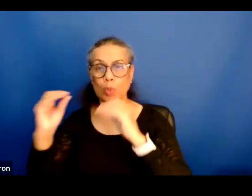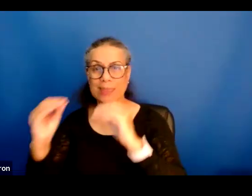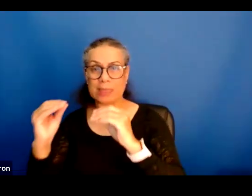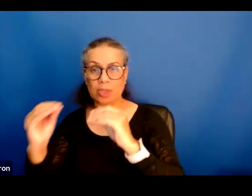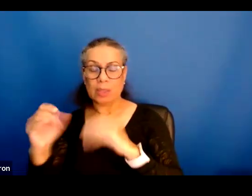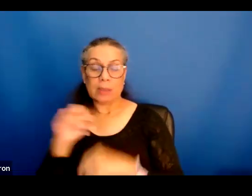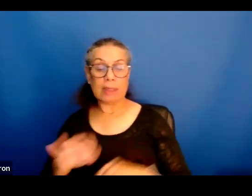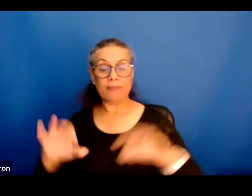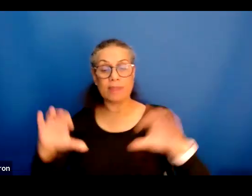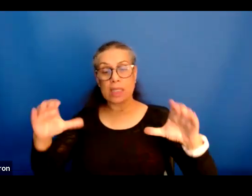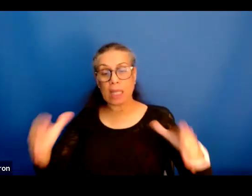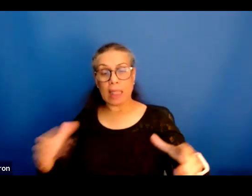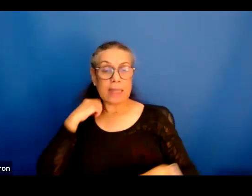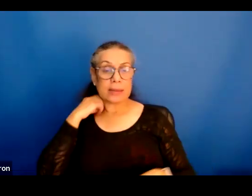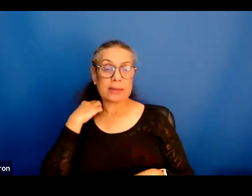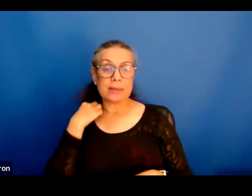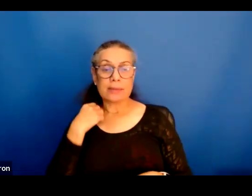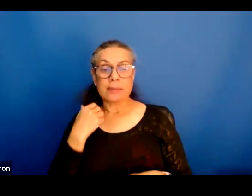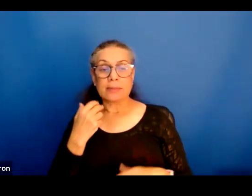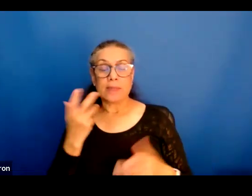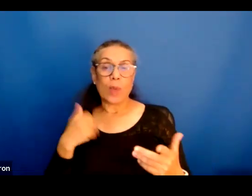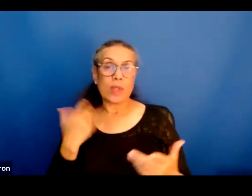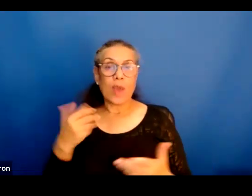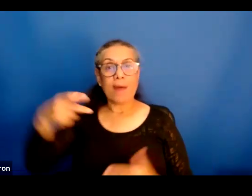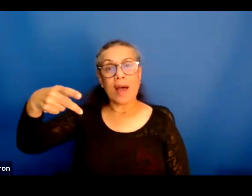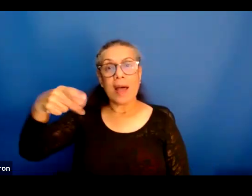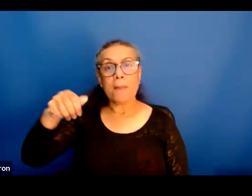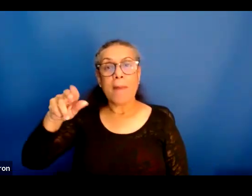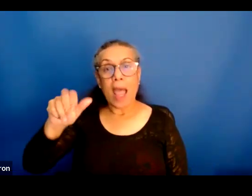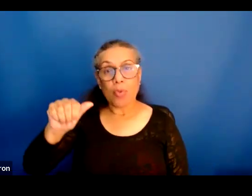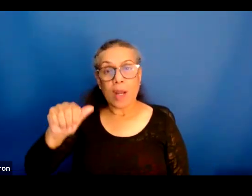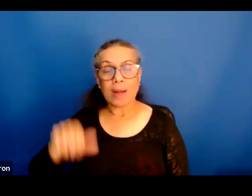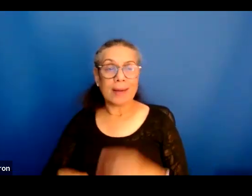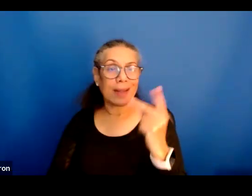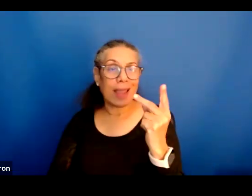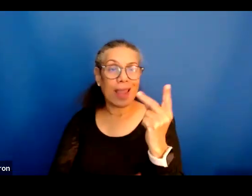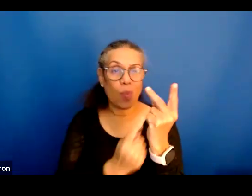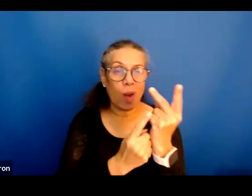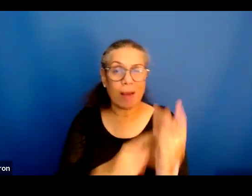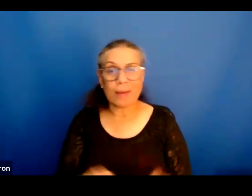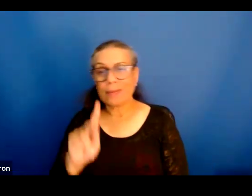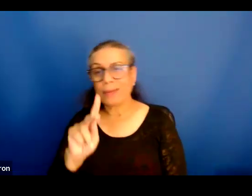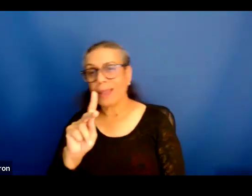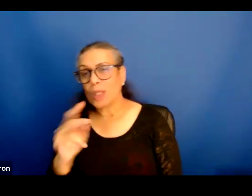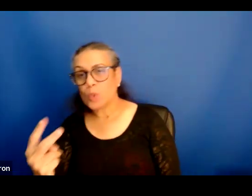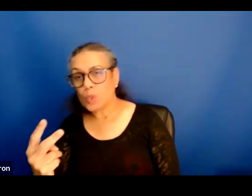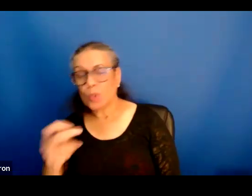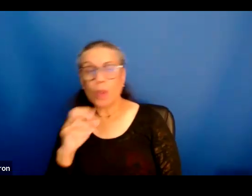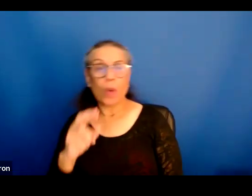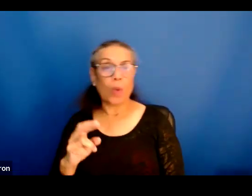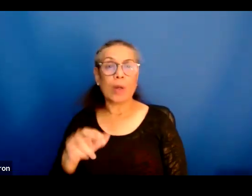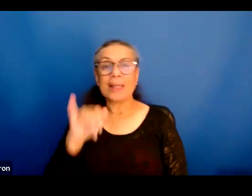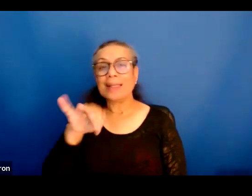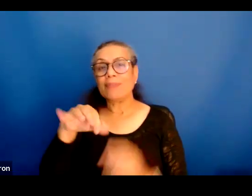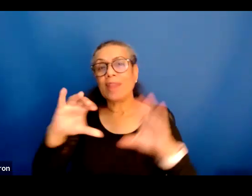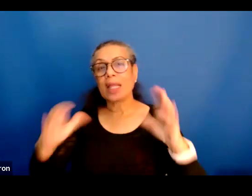is of a age where there's a para in the classroom, like a K1 or K2 classroom, or if the class has over 20